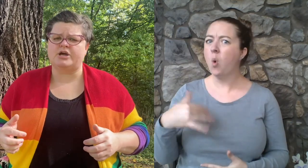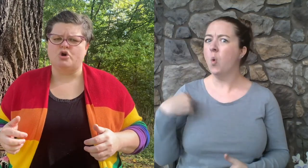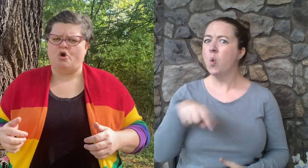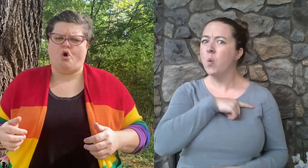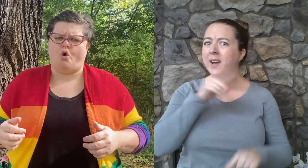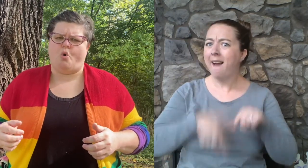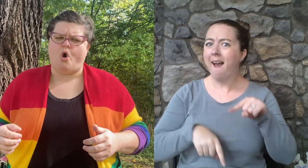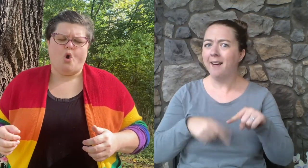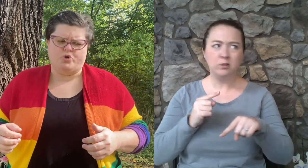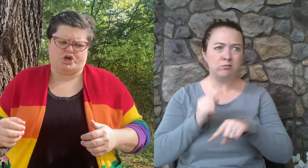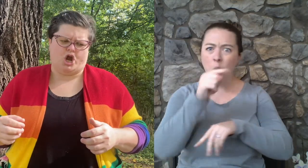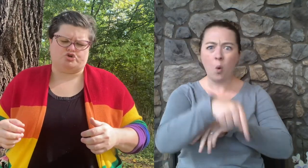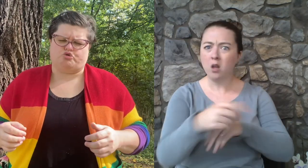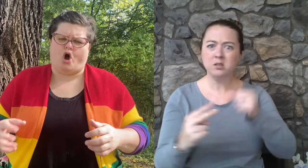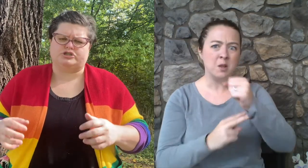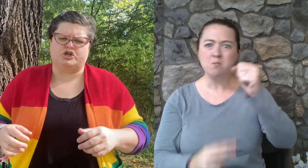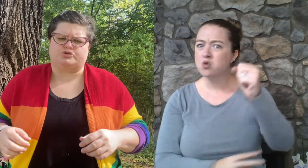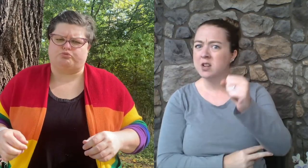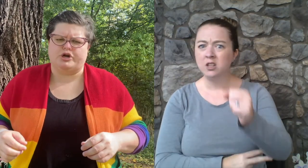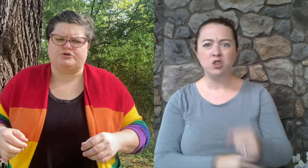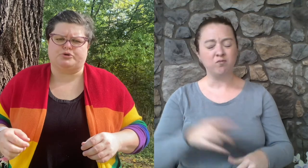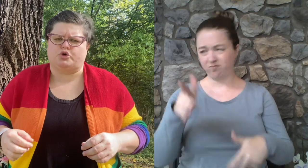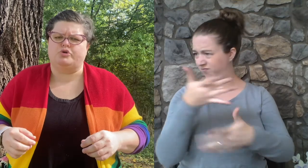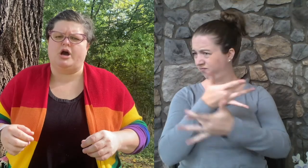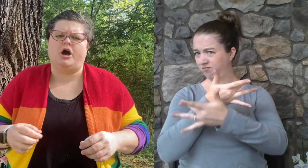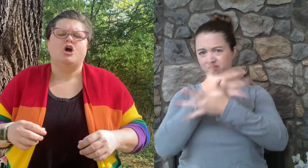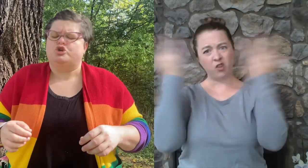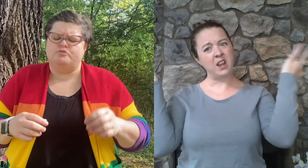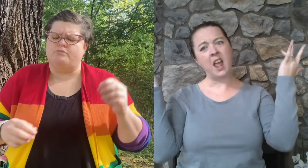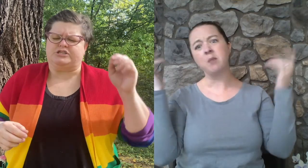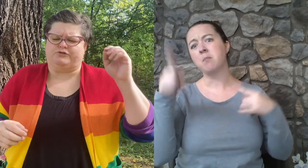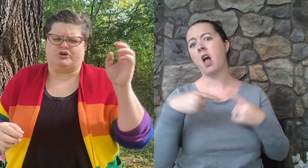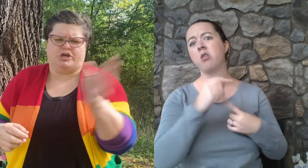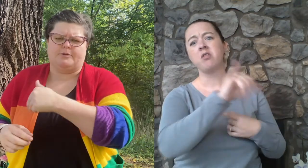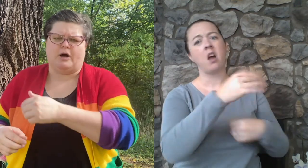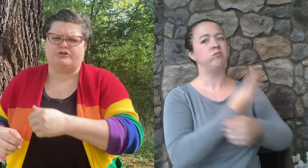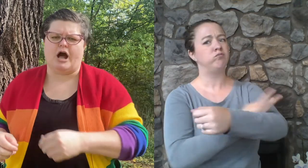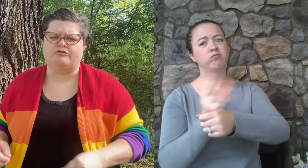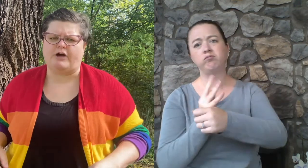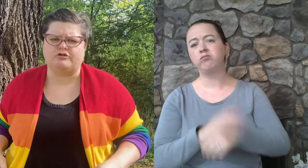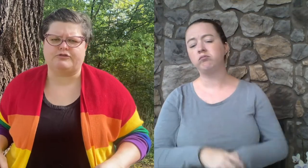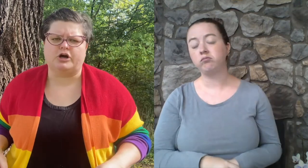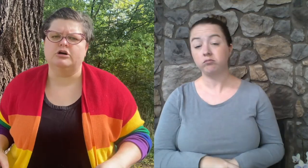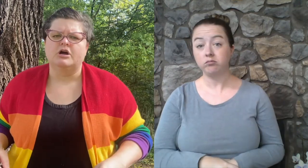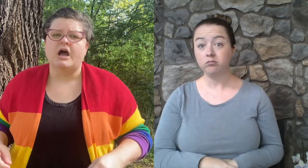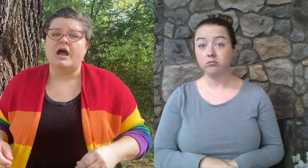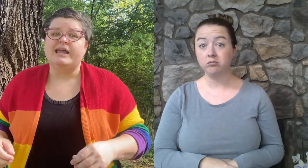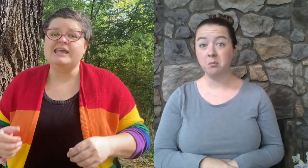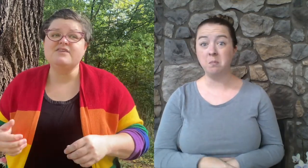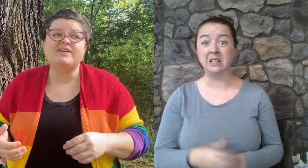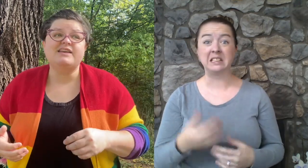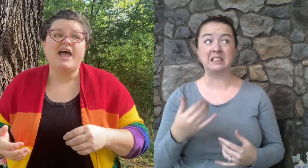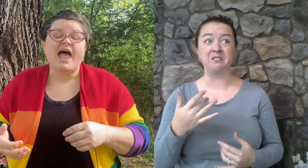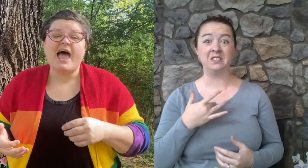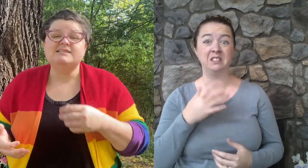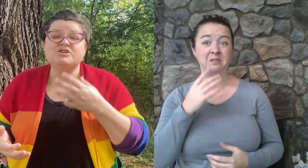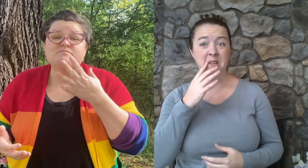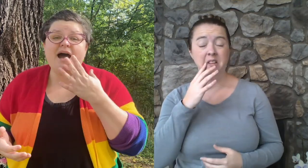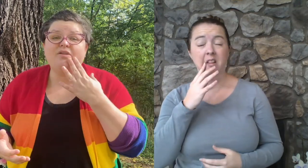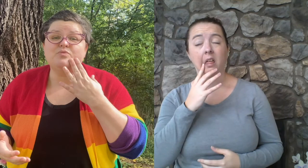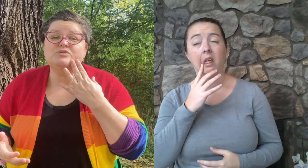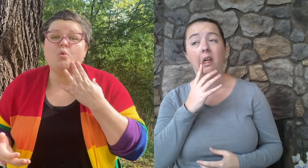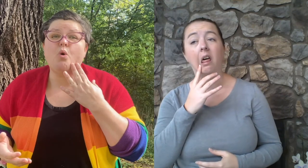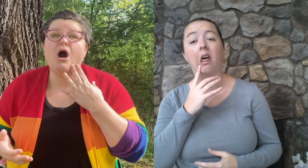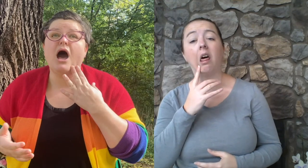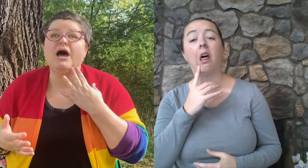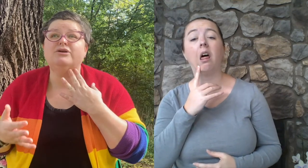said, oh, we can't cross this bridge, Petunia. You must forget about the alfalfa. Even as their mouth